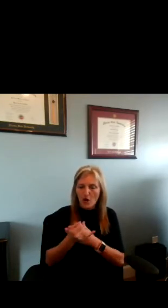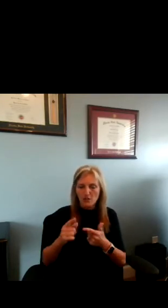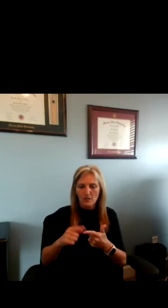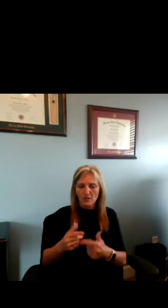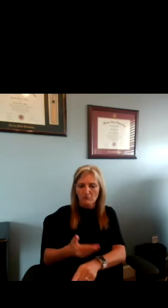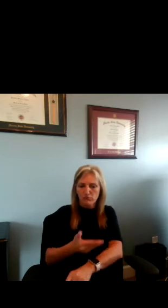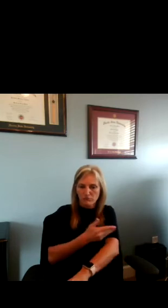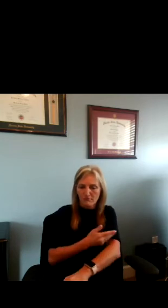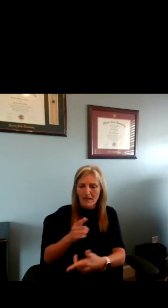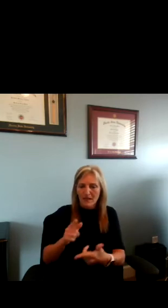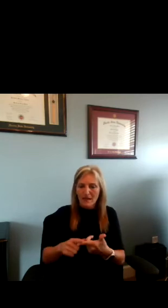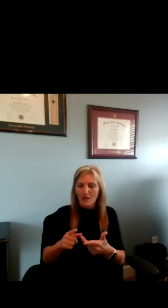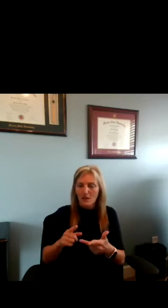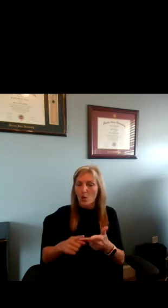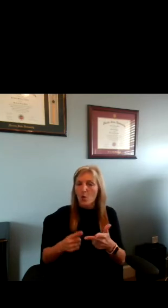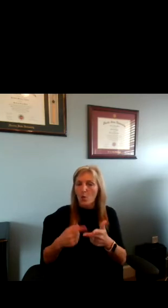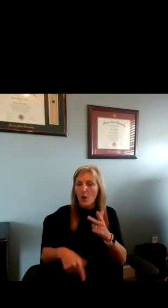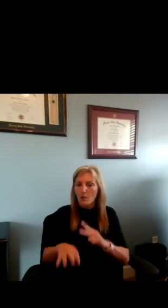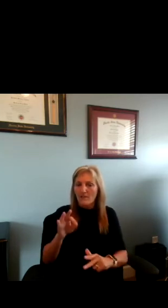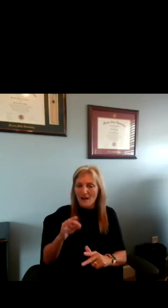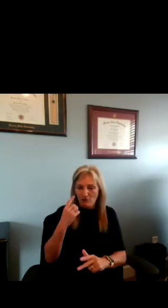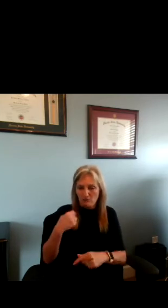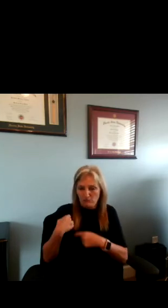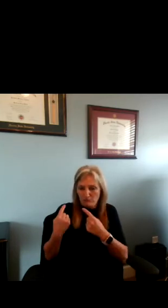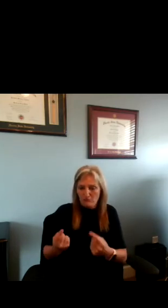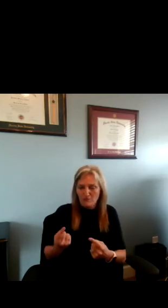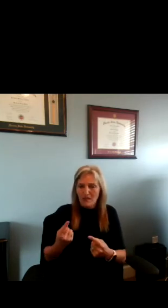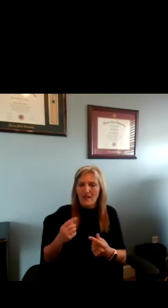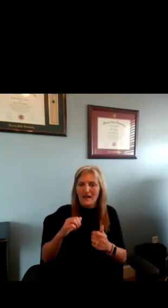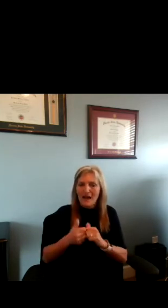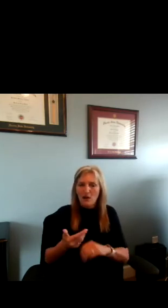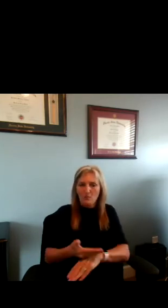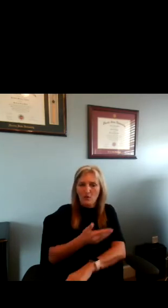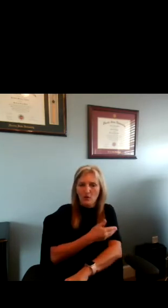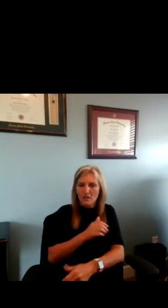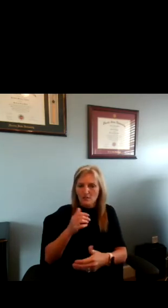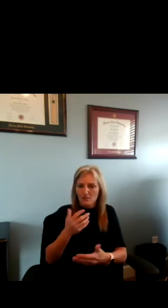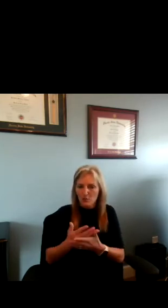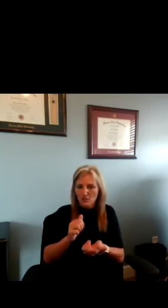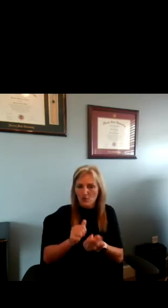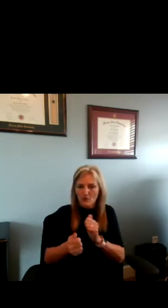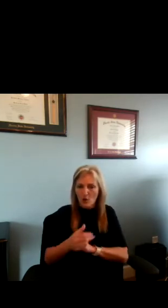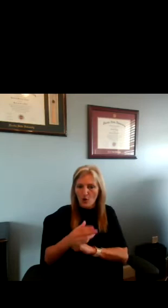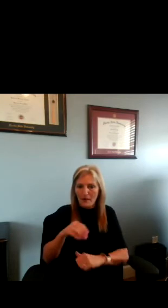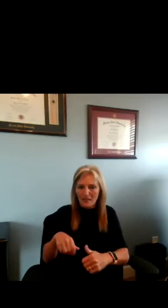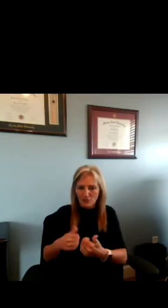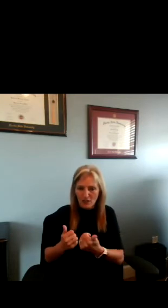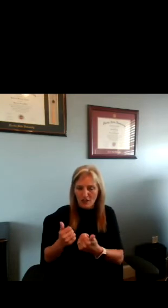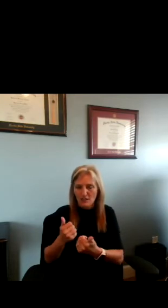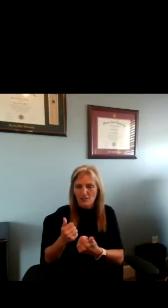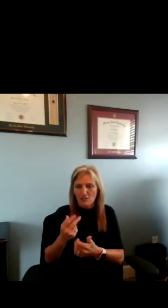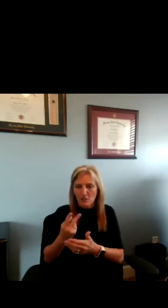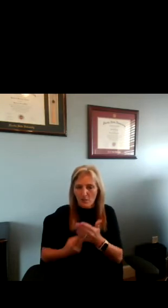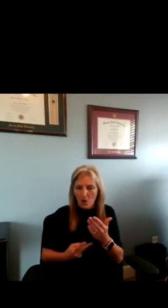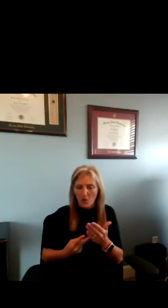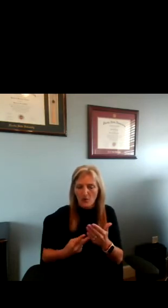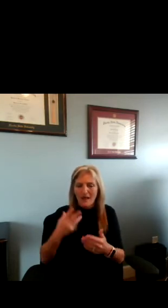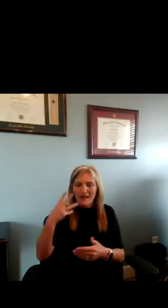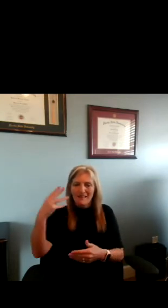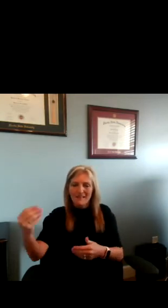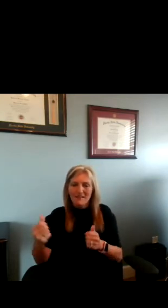to date, how it relates to broader efforts on prison reform, as well as the challenges, and walk away